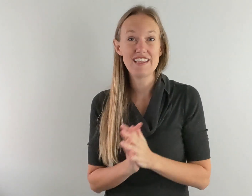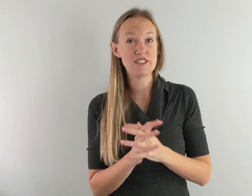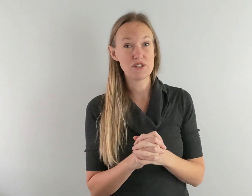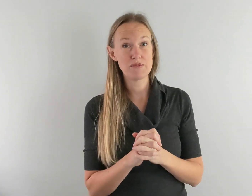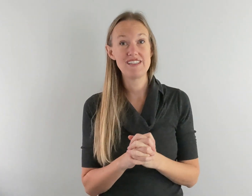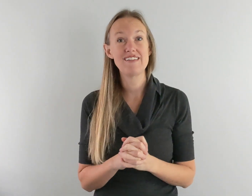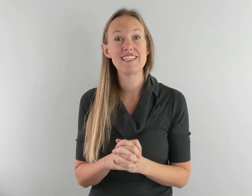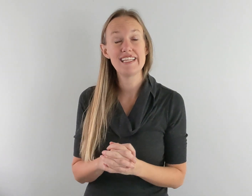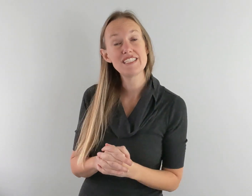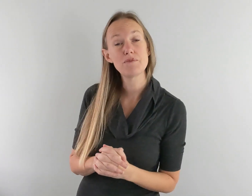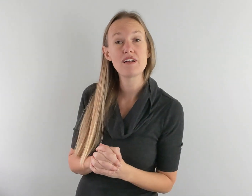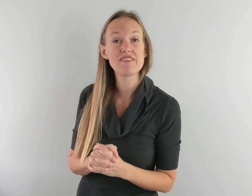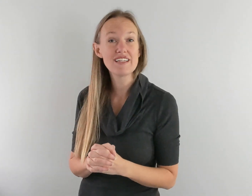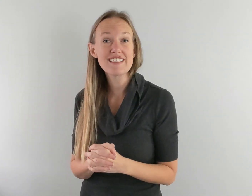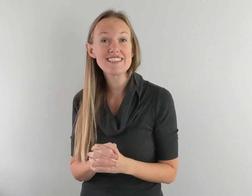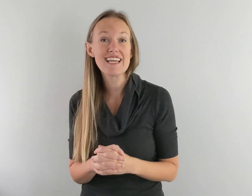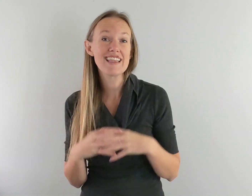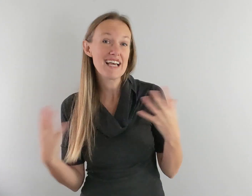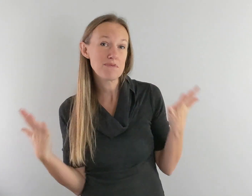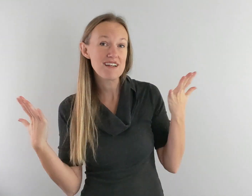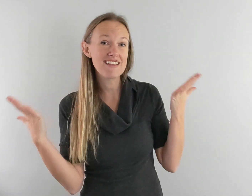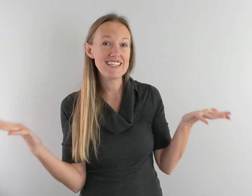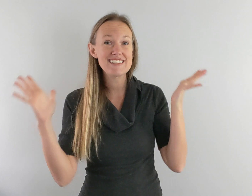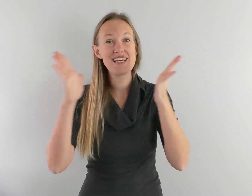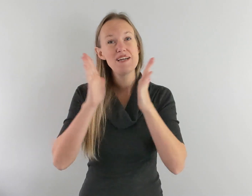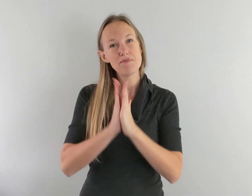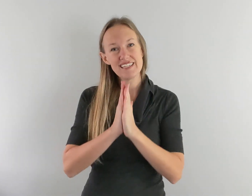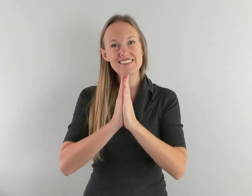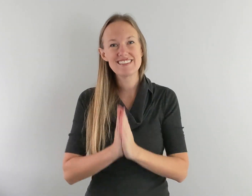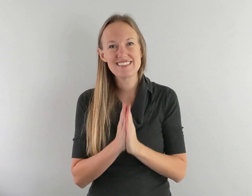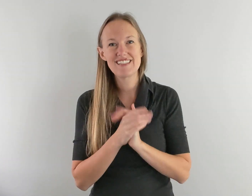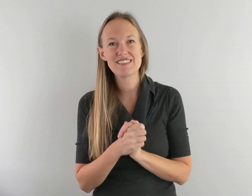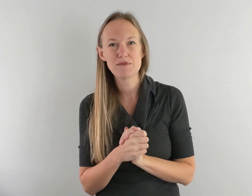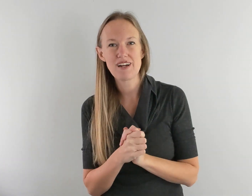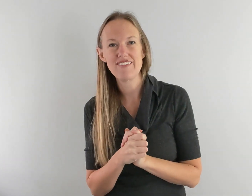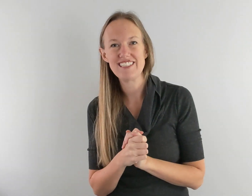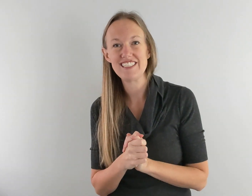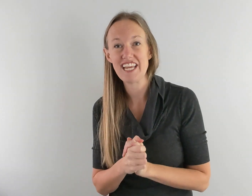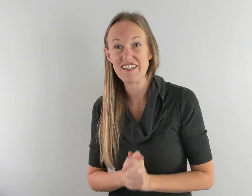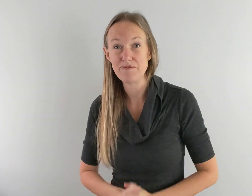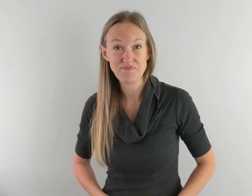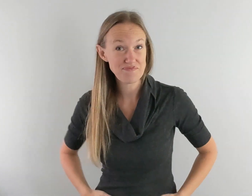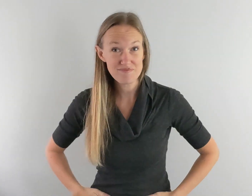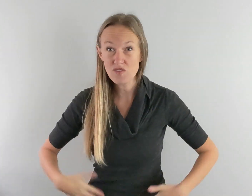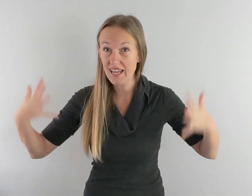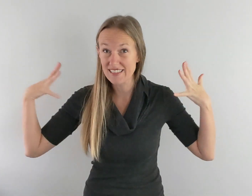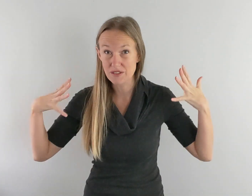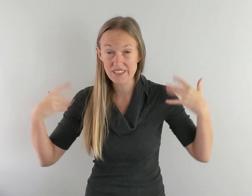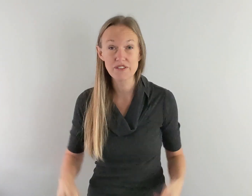the description, there is a link to pronounce the lyrics. And last but not least, please consider subscribing to the channel. Okay, so we're going to do this